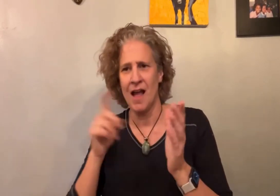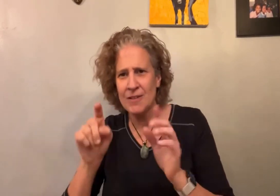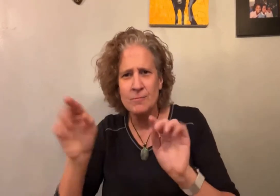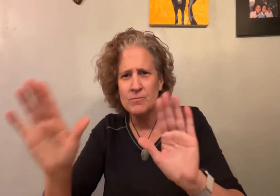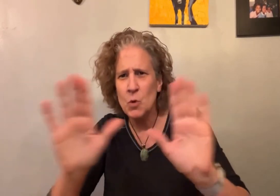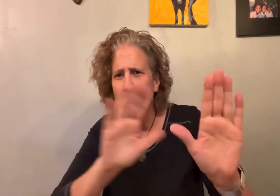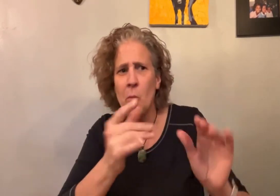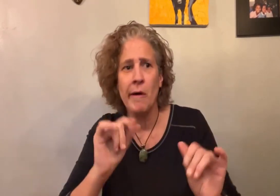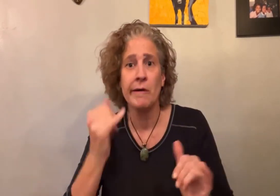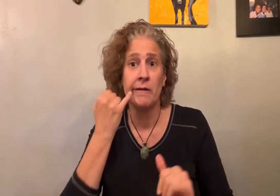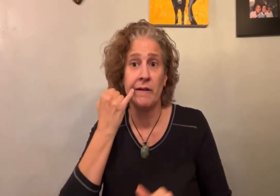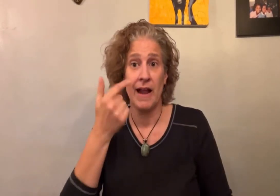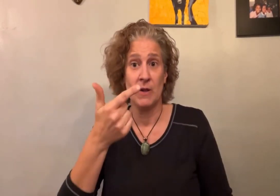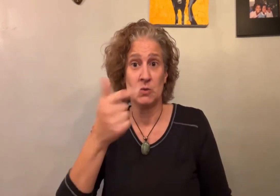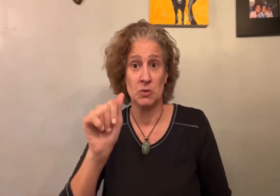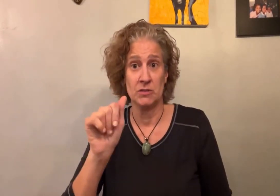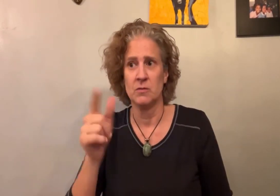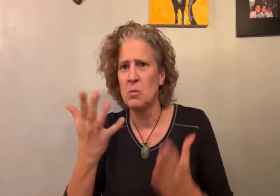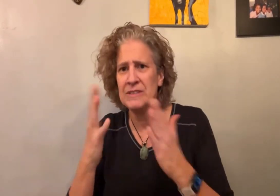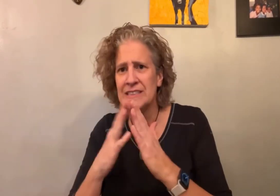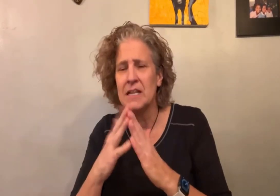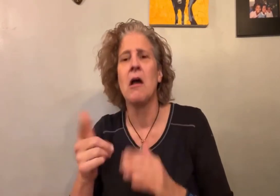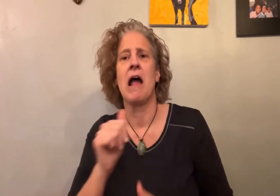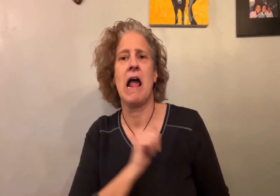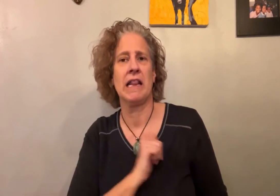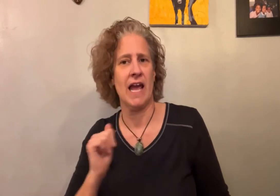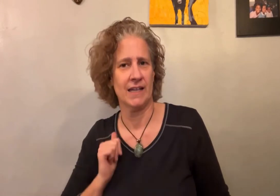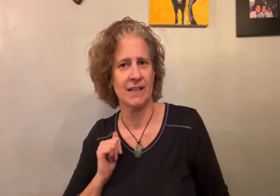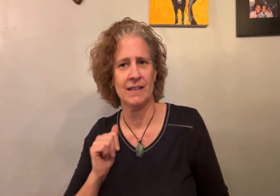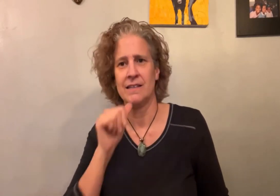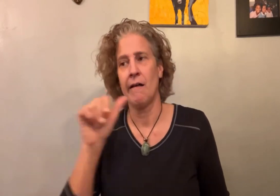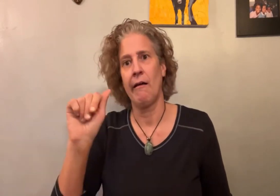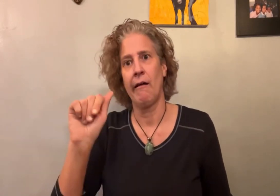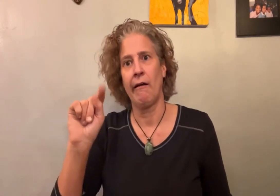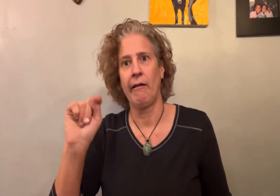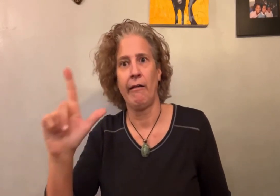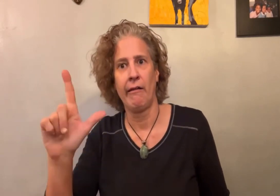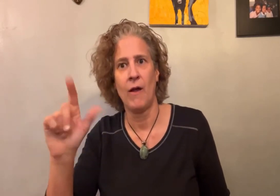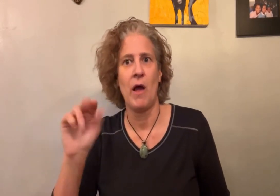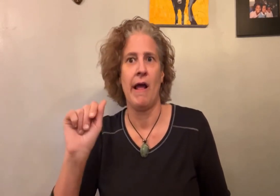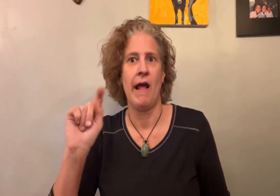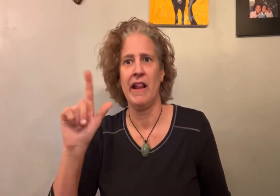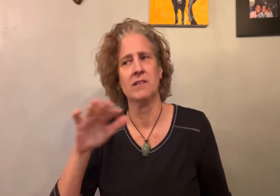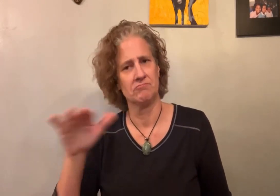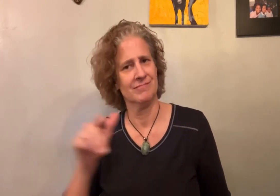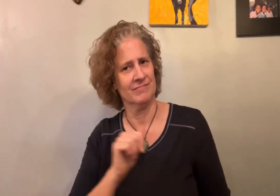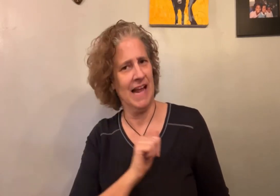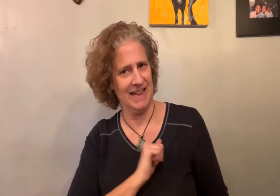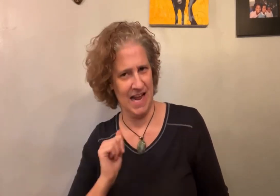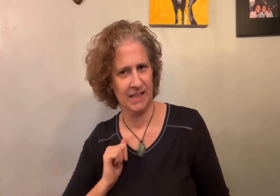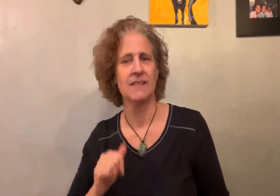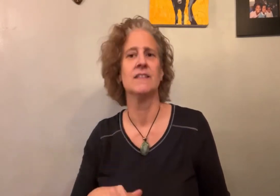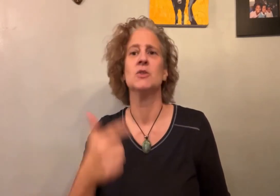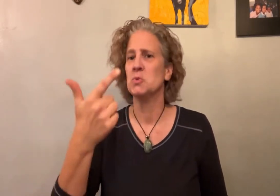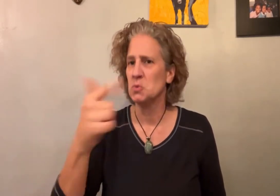We'll talk about cities in America, specifically the ones that you're coming from. For example, in Georgia, if it's Atlanta,